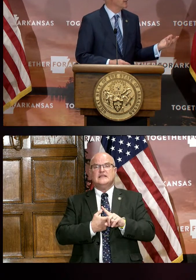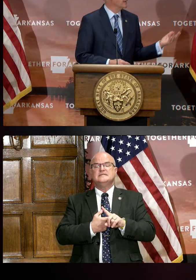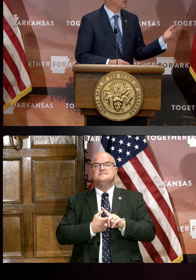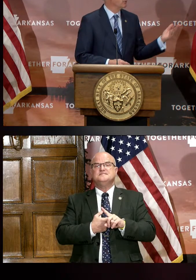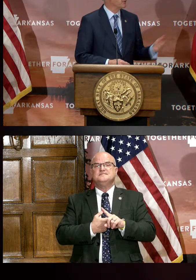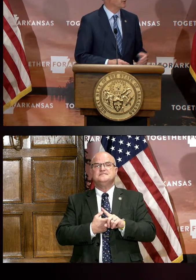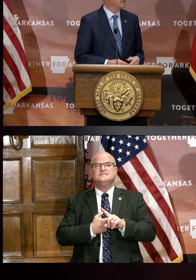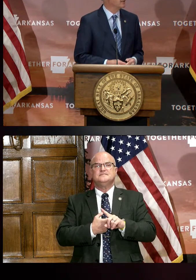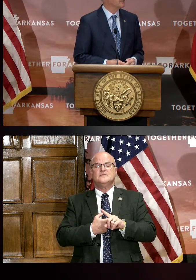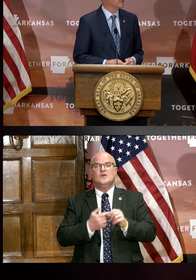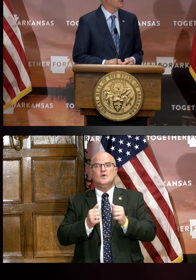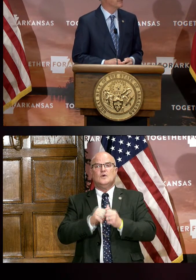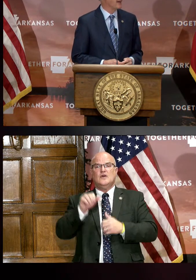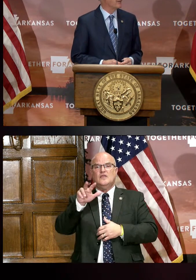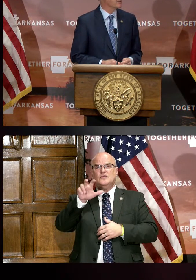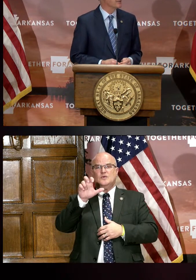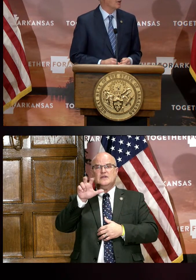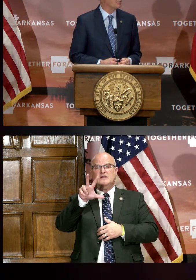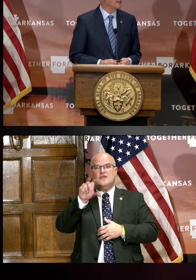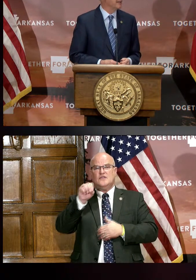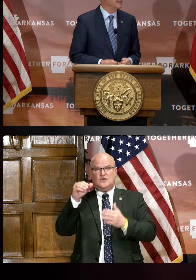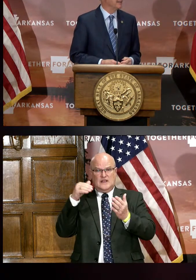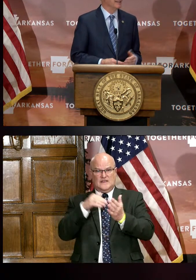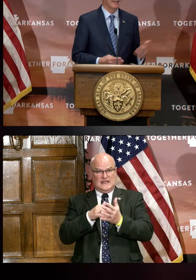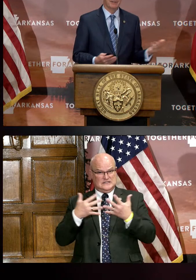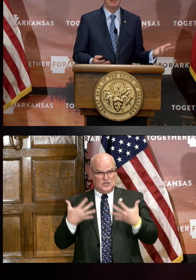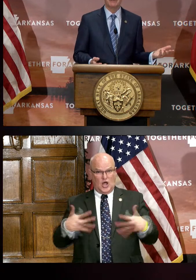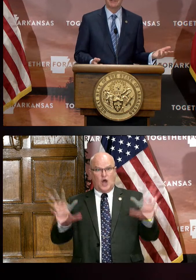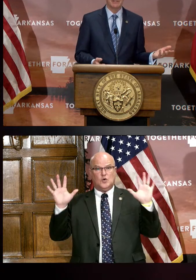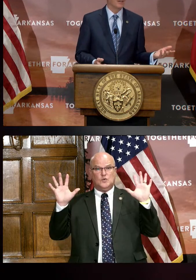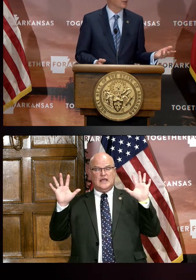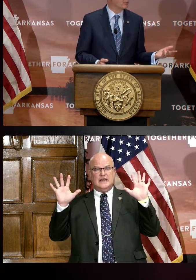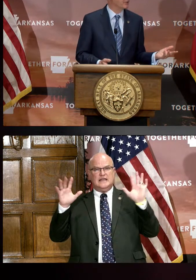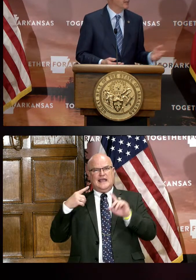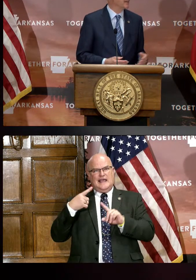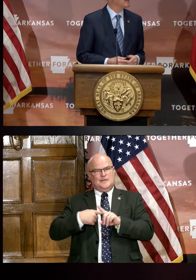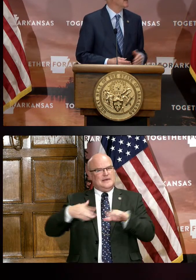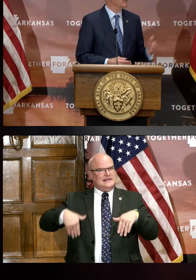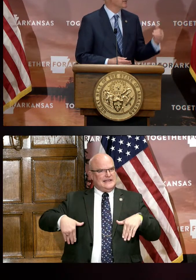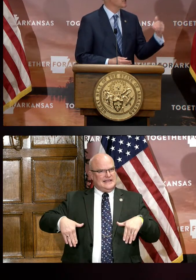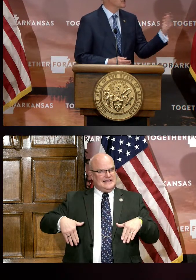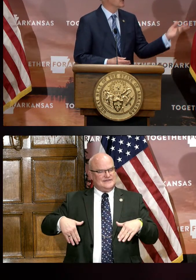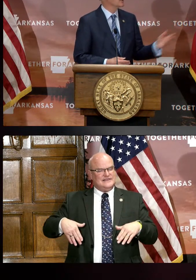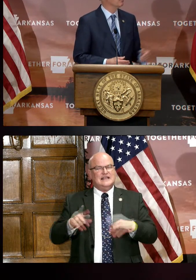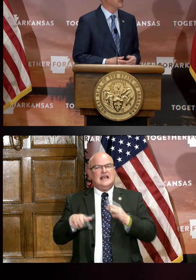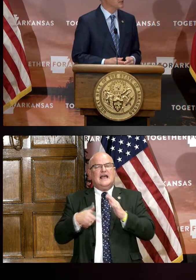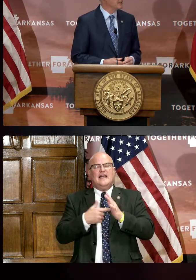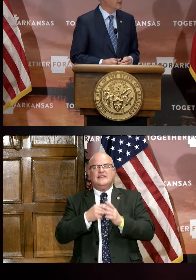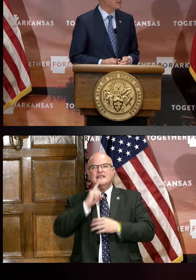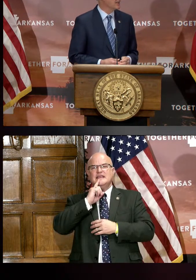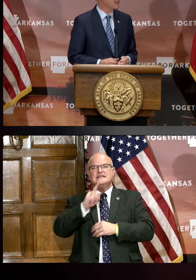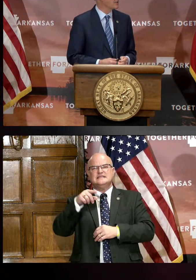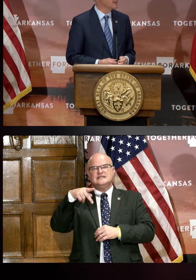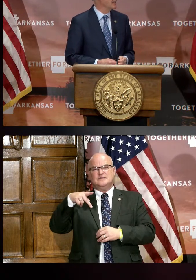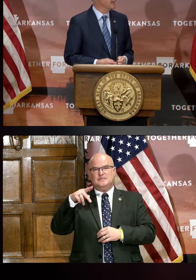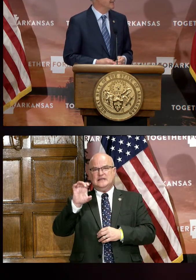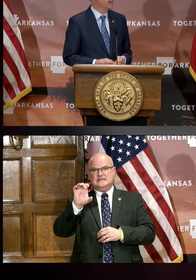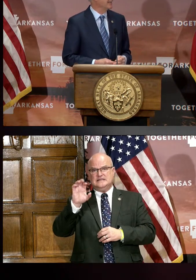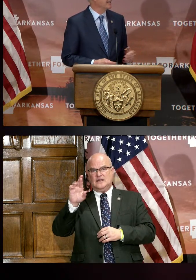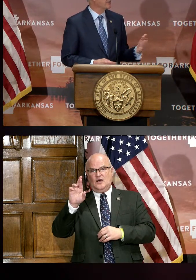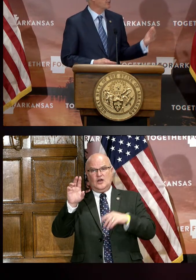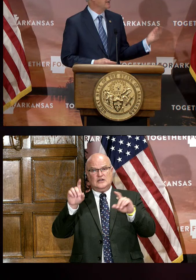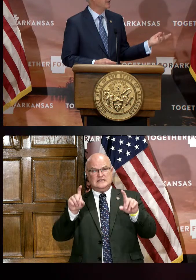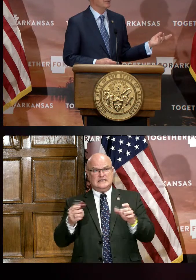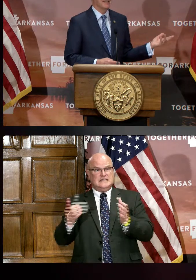month with 330,000 already, and the month is not over yet, and this is just a PCR test.